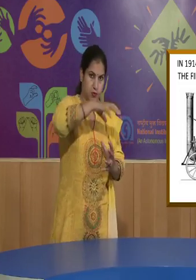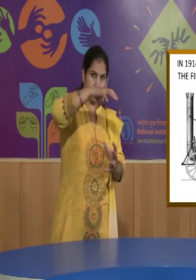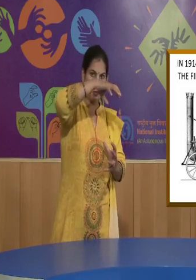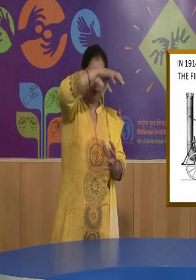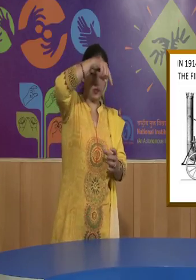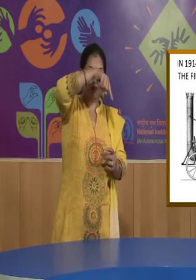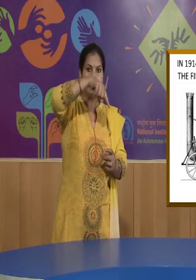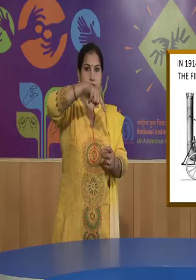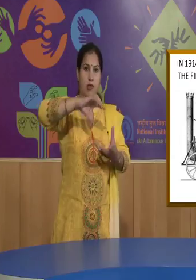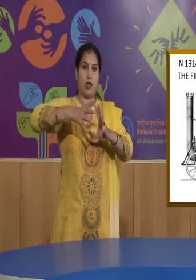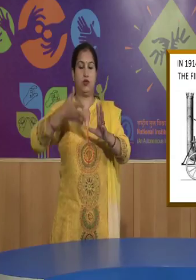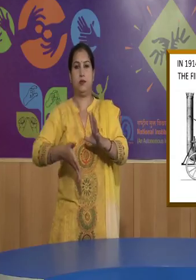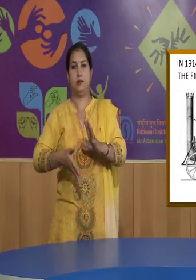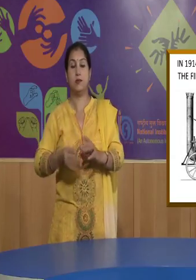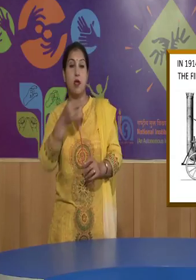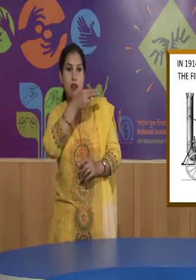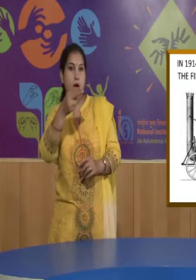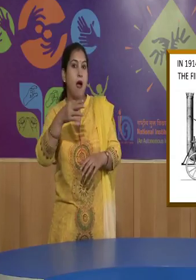He named it Rocket.